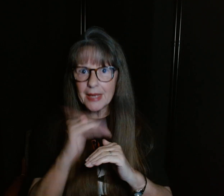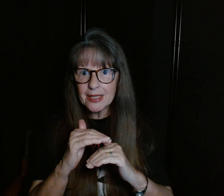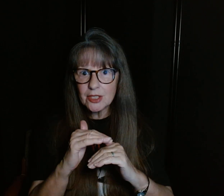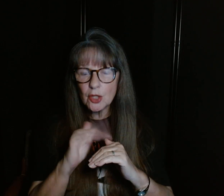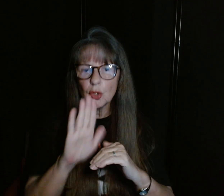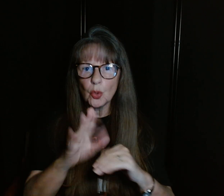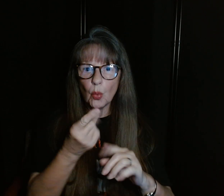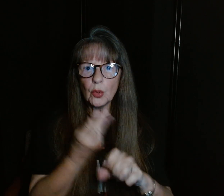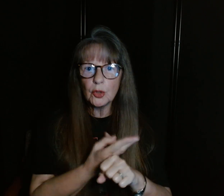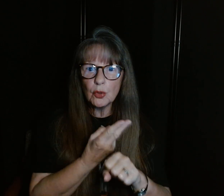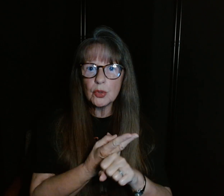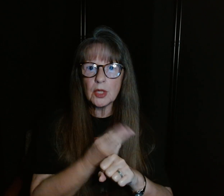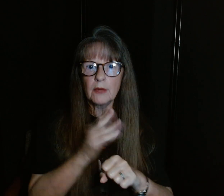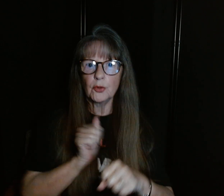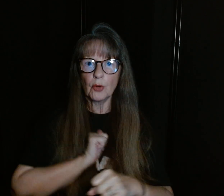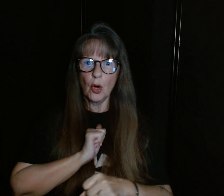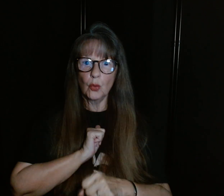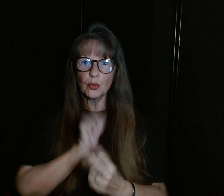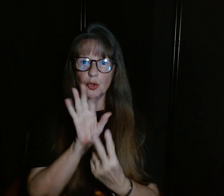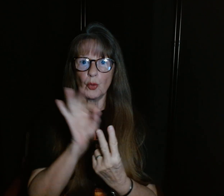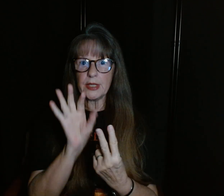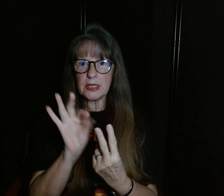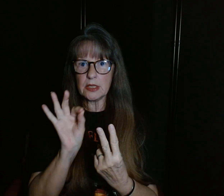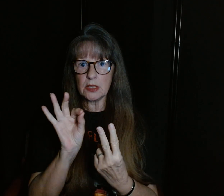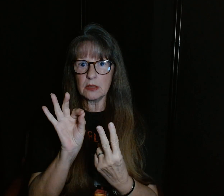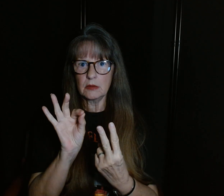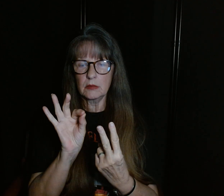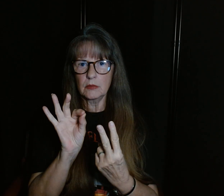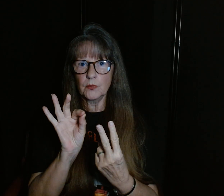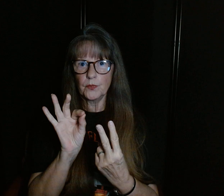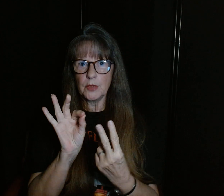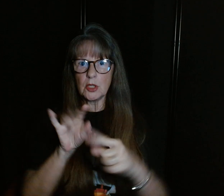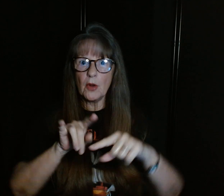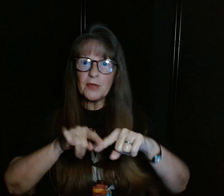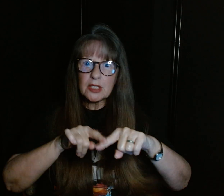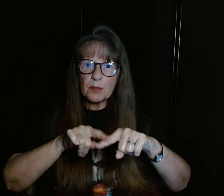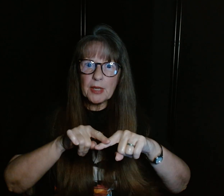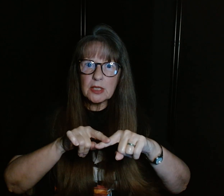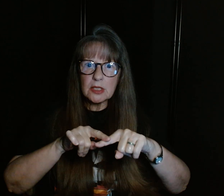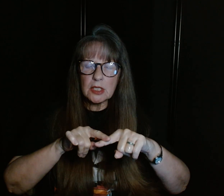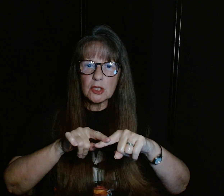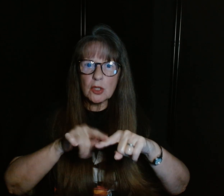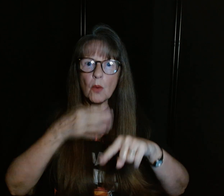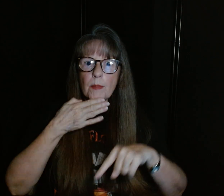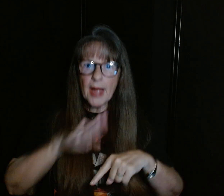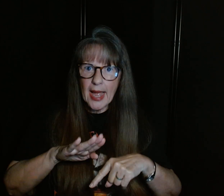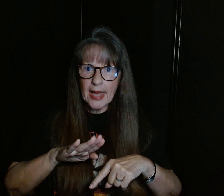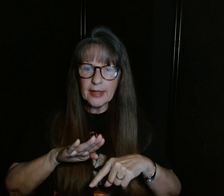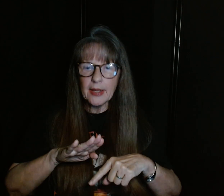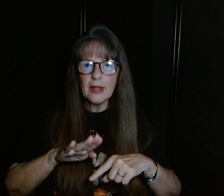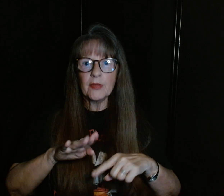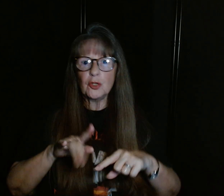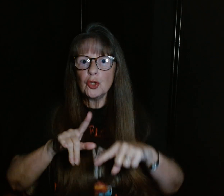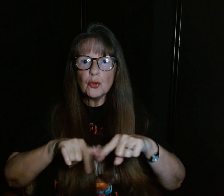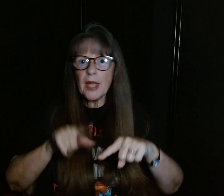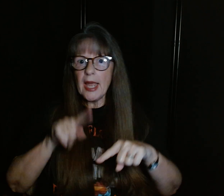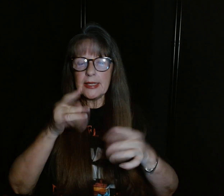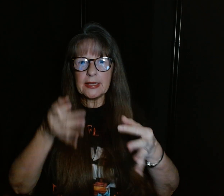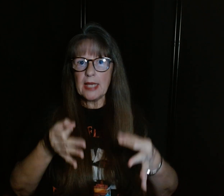limits your use of your own choices. So if its dependence is so bad that you can't